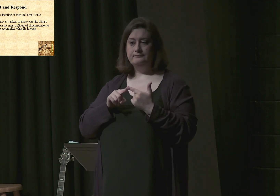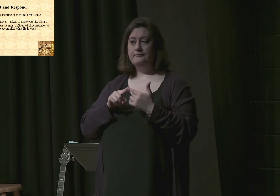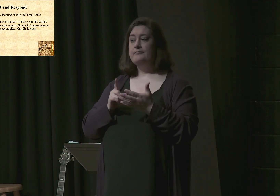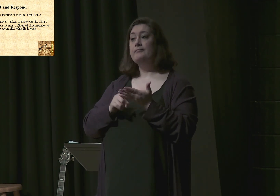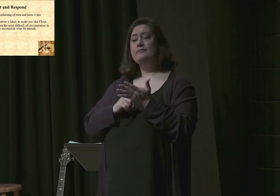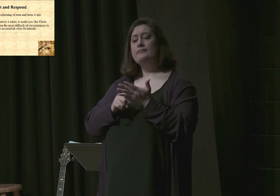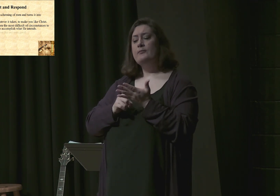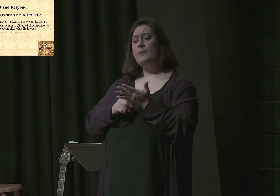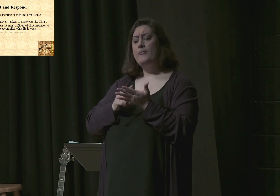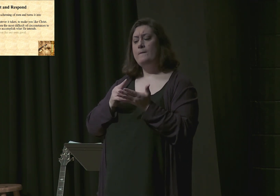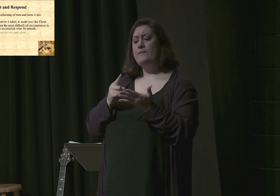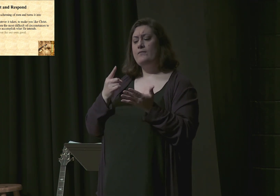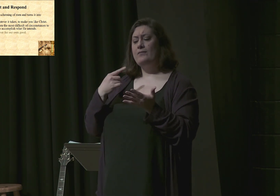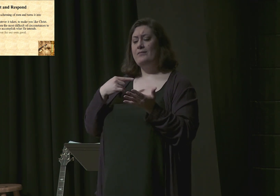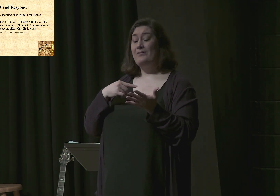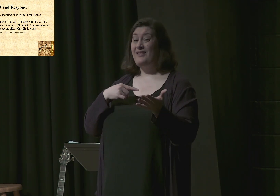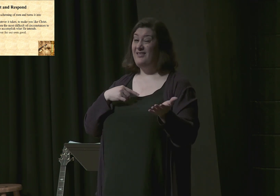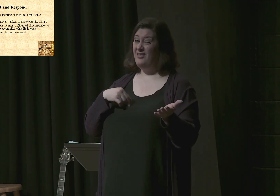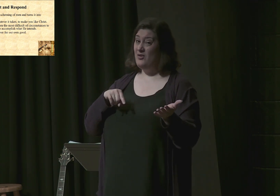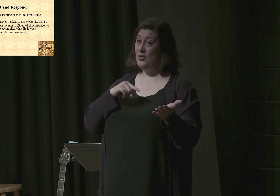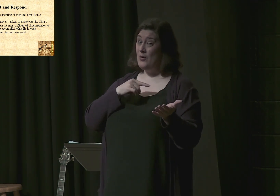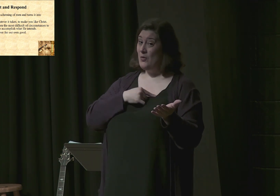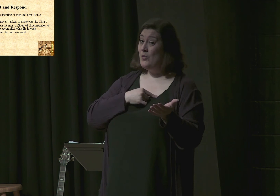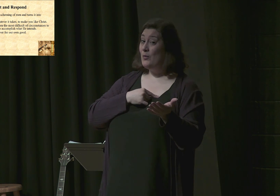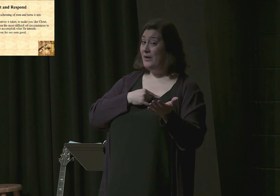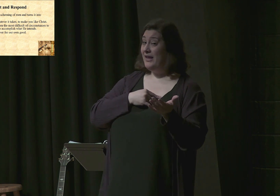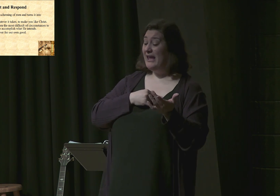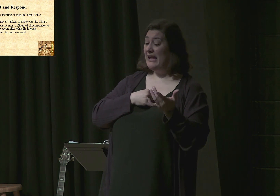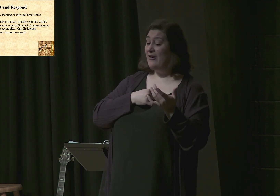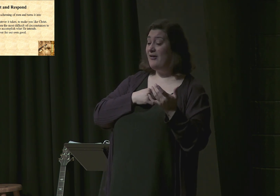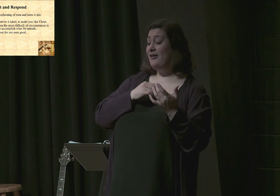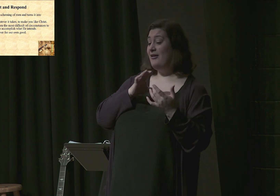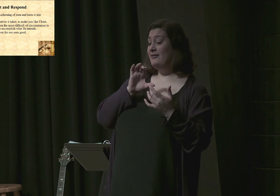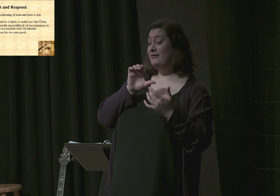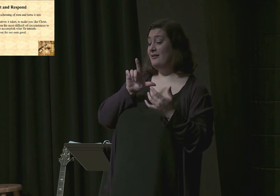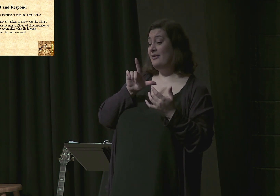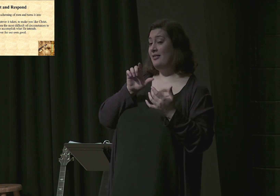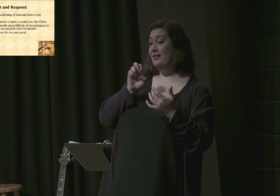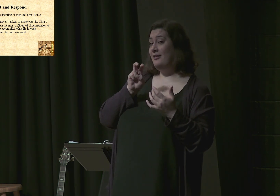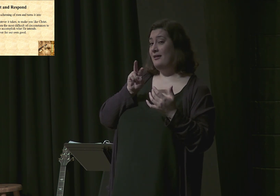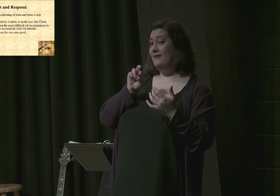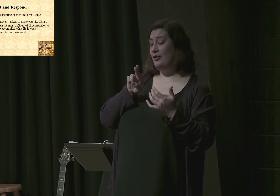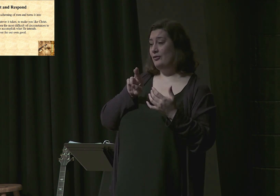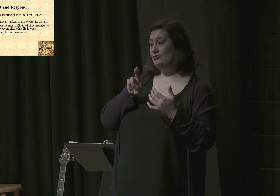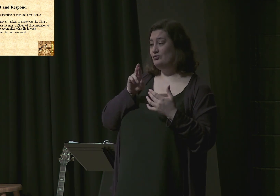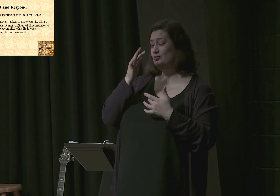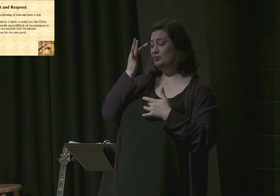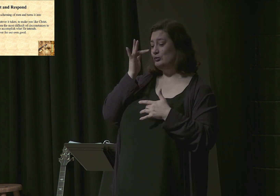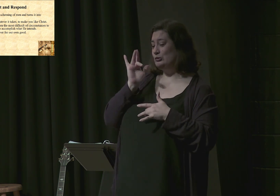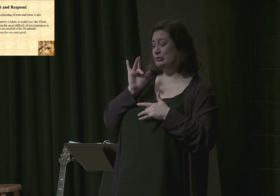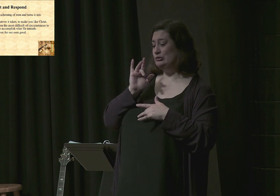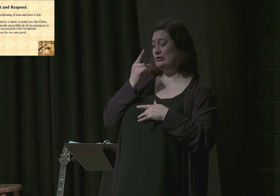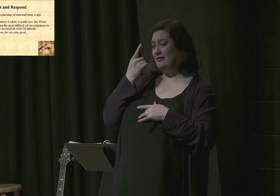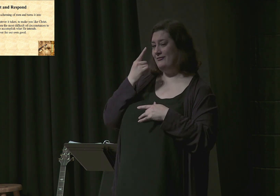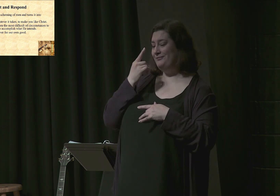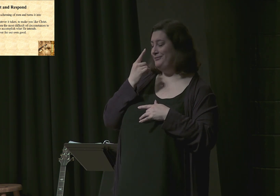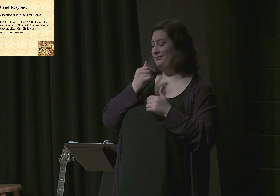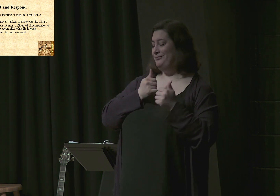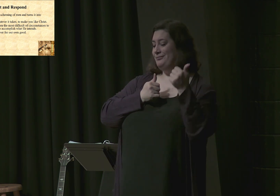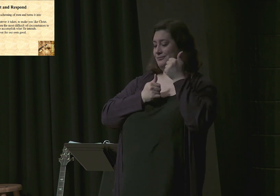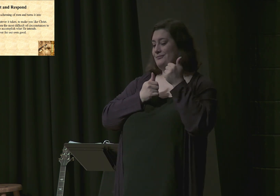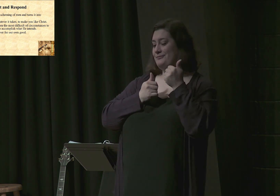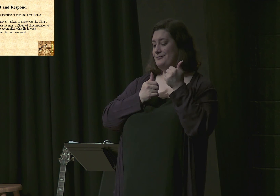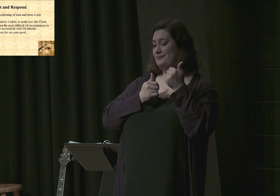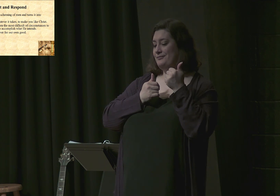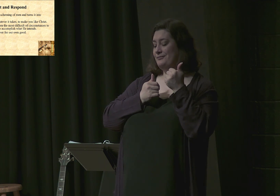And then, sometimes we're too clever for our own good. How often